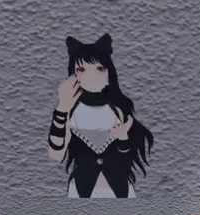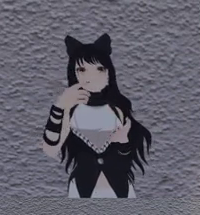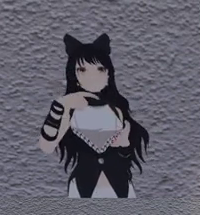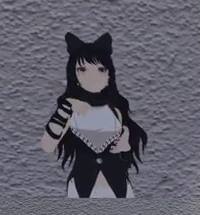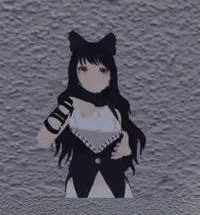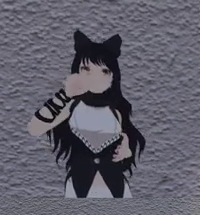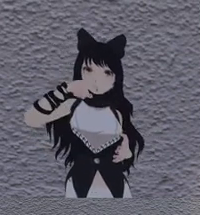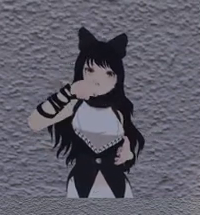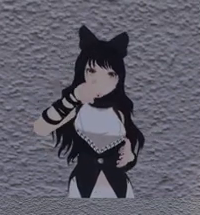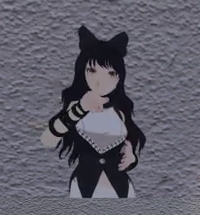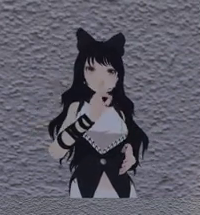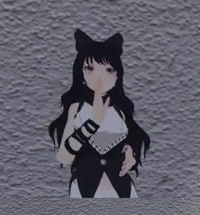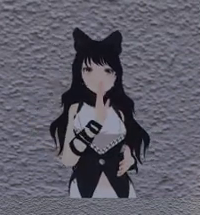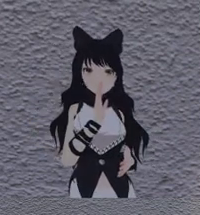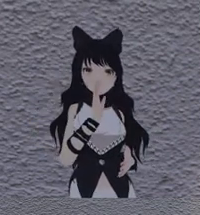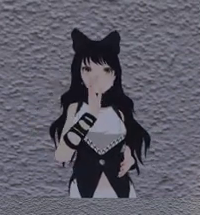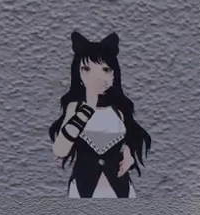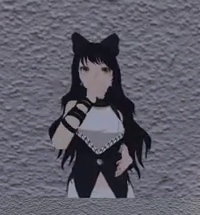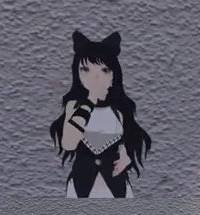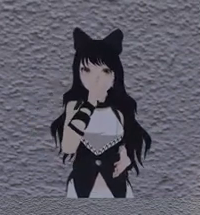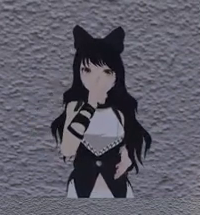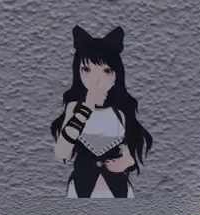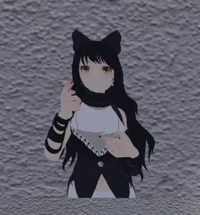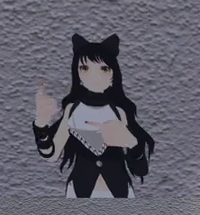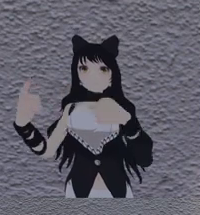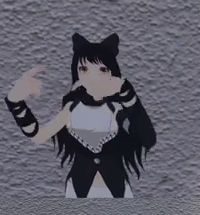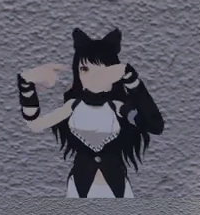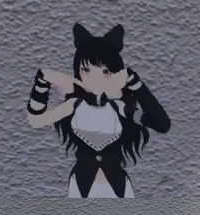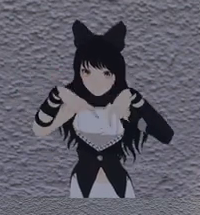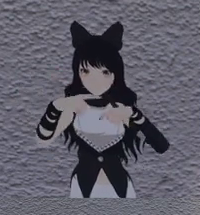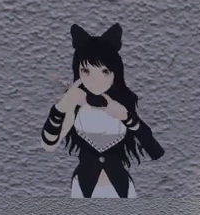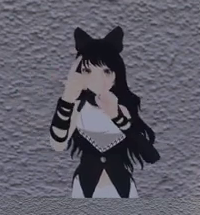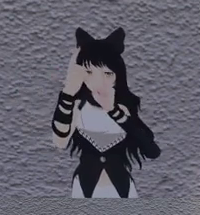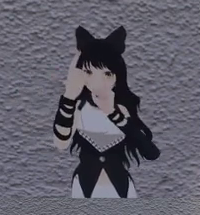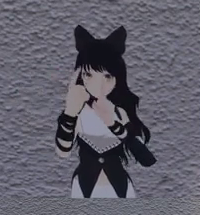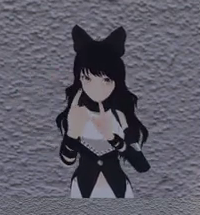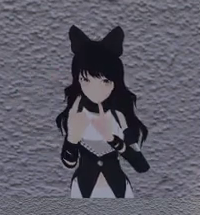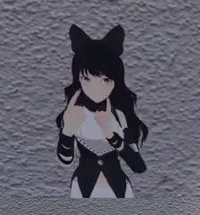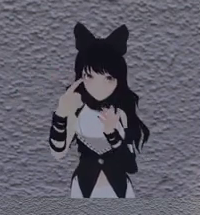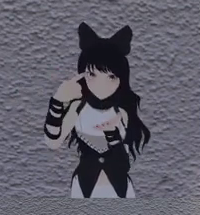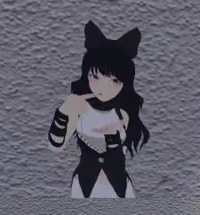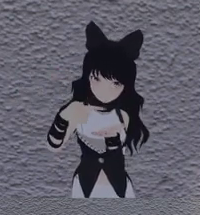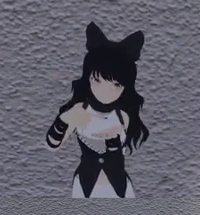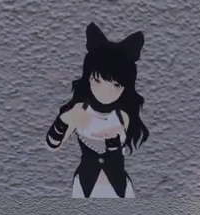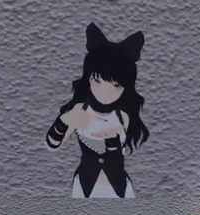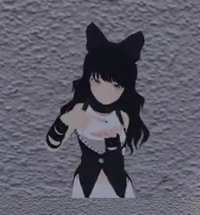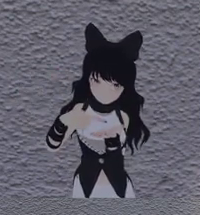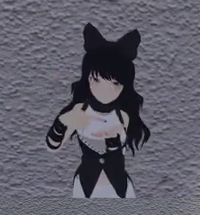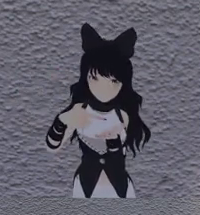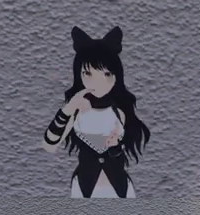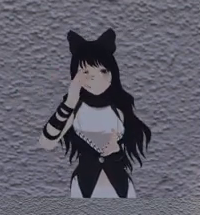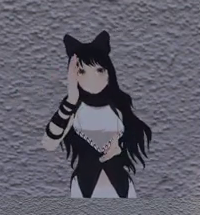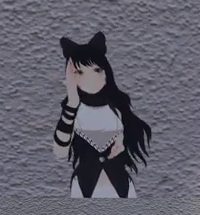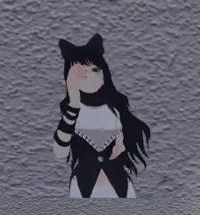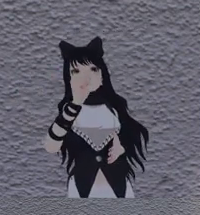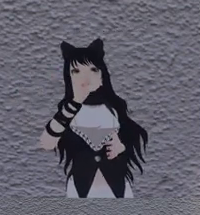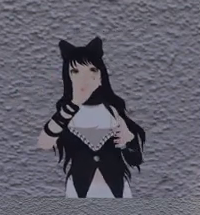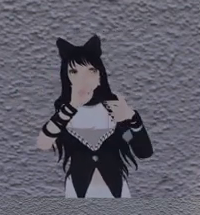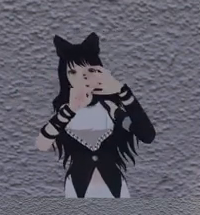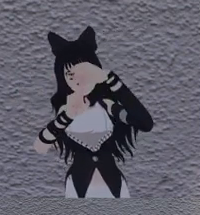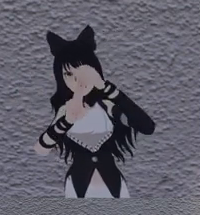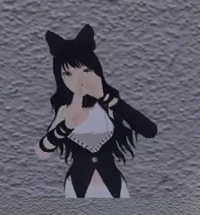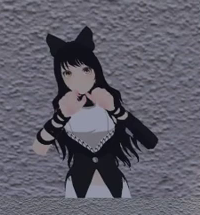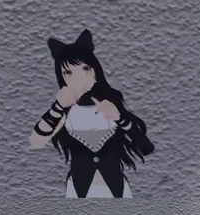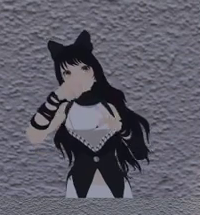So it's just like, I need to talk with you, and it's private. So I need you to come here and discuss something with